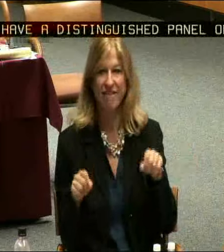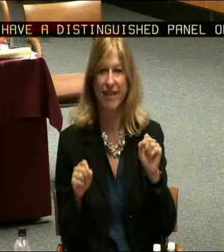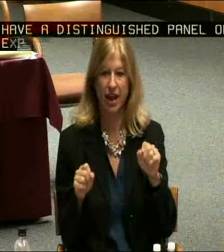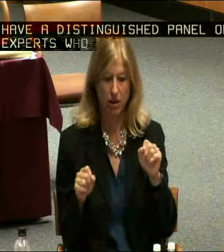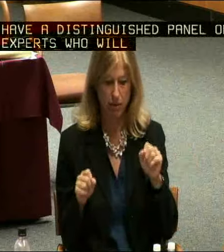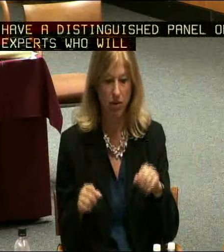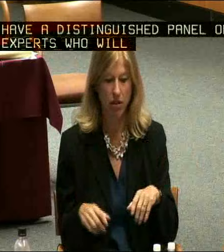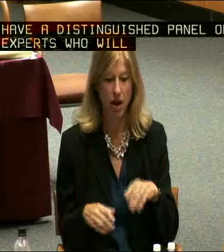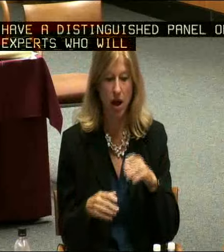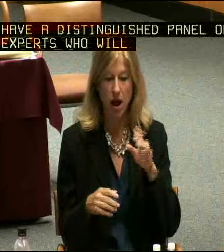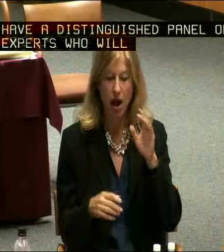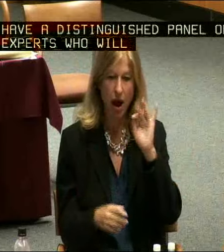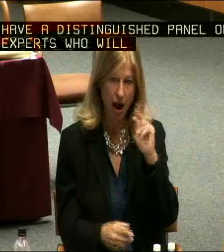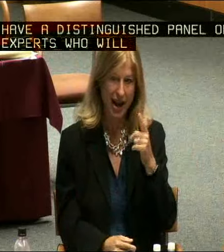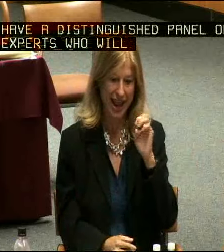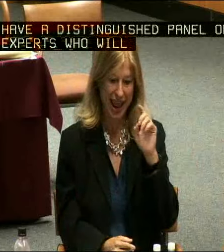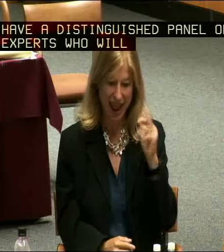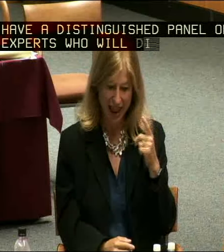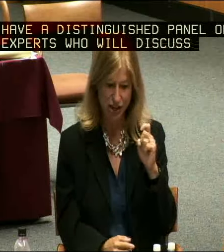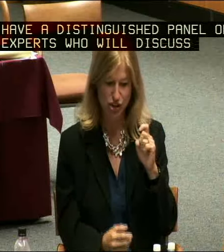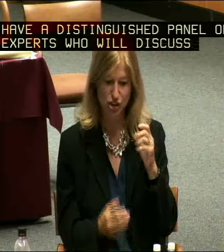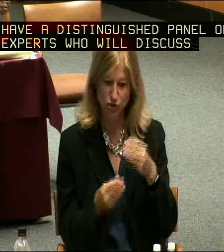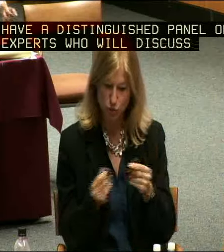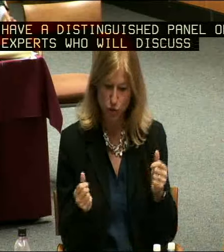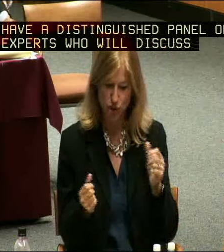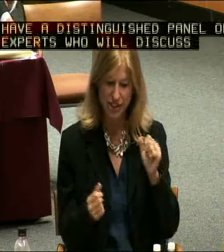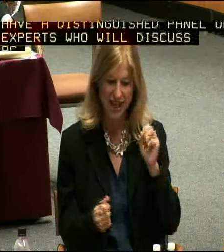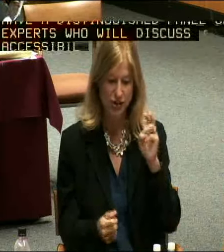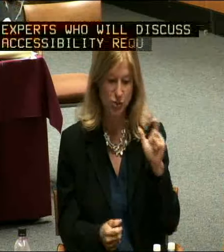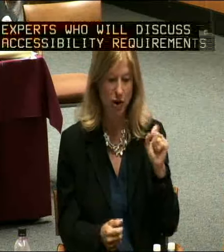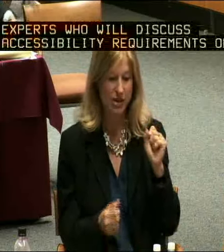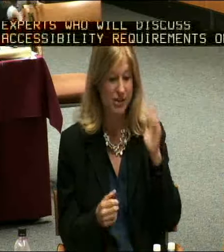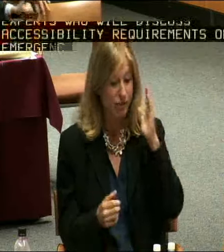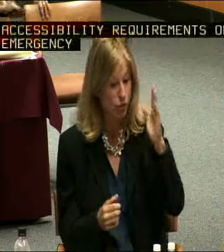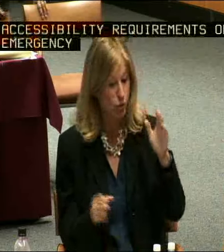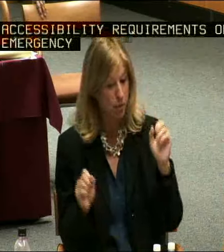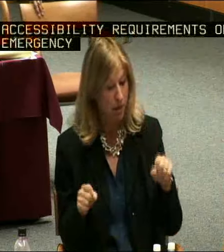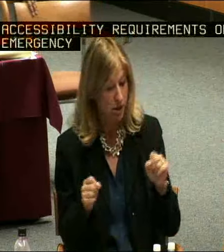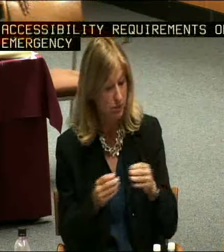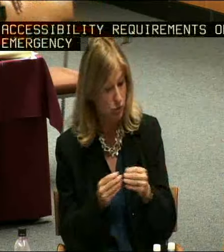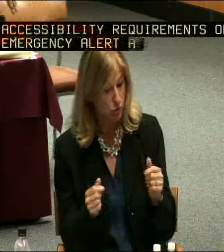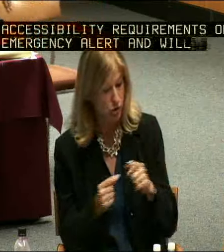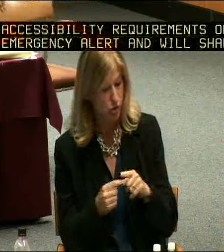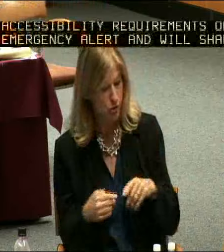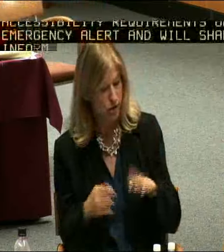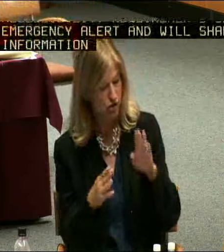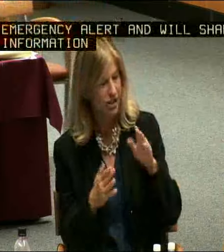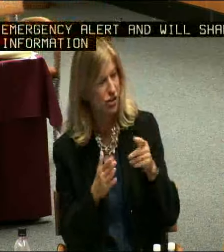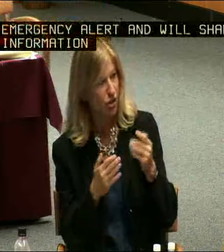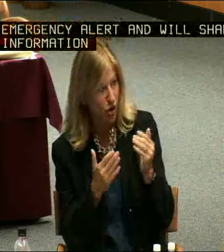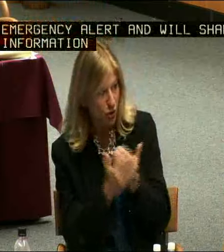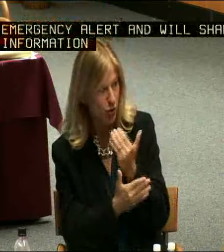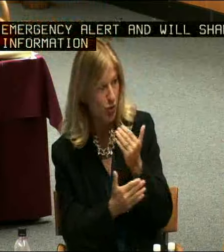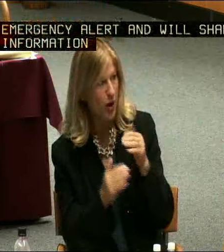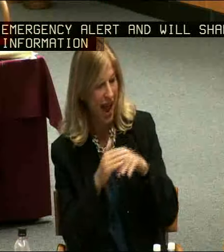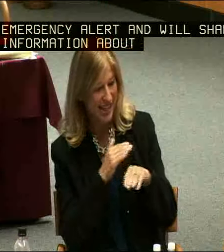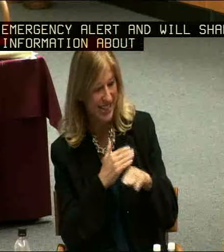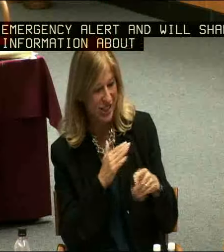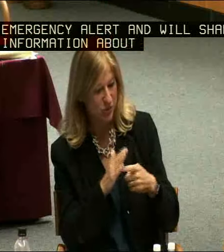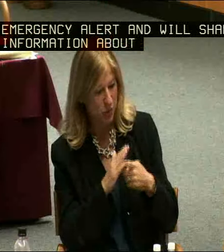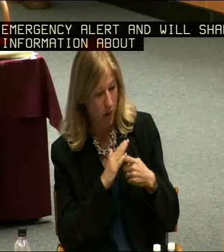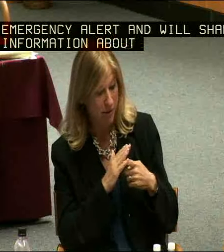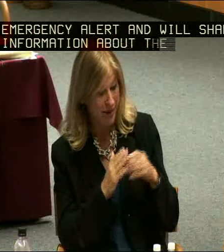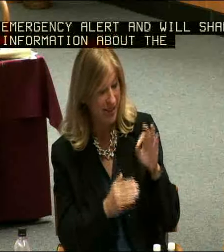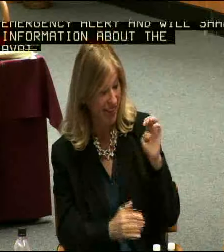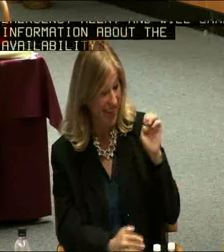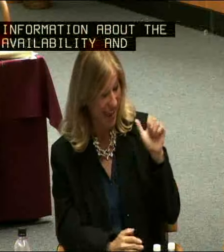emergency alerts and will share information about the availability and feasibility of any future possible solutions to address